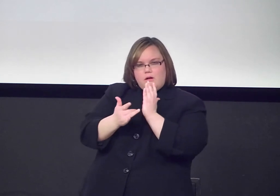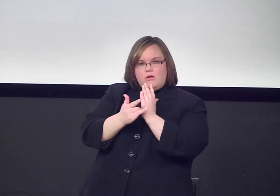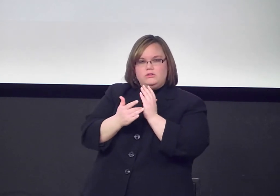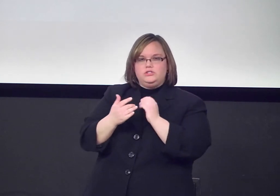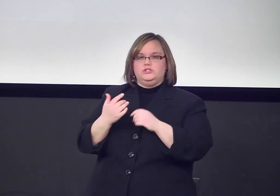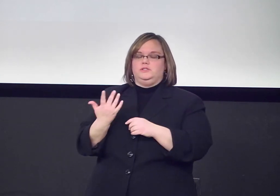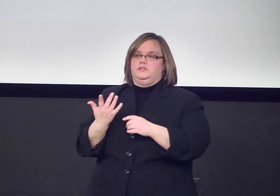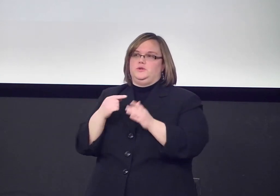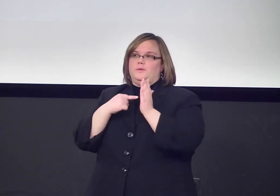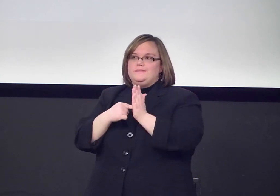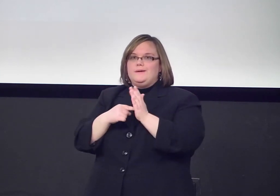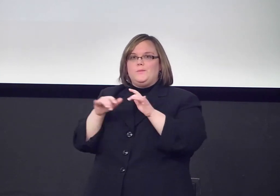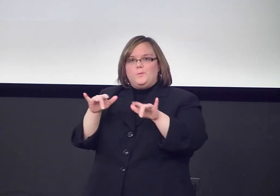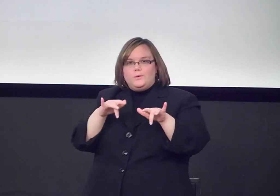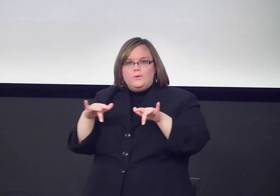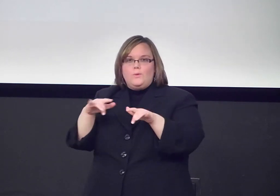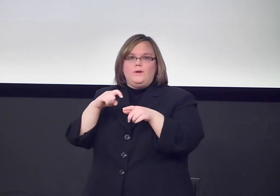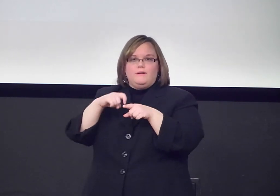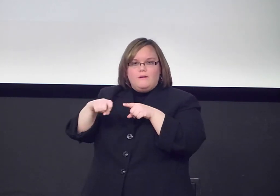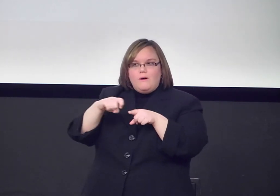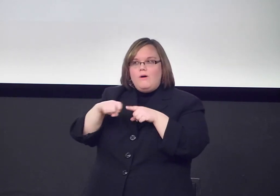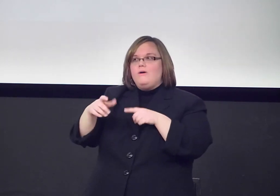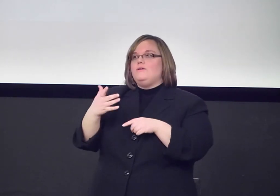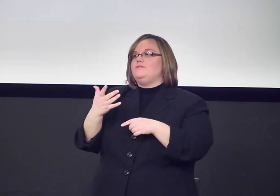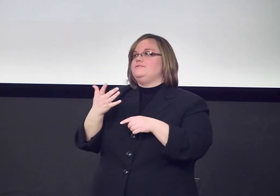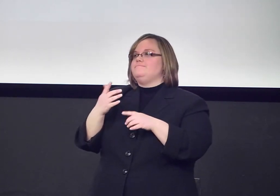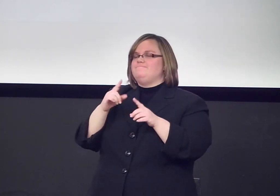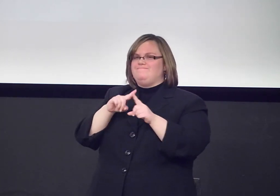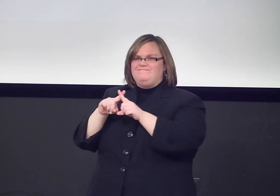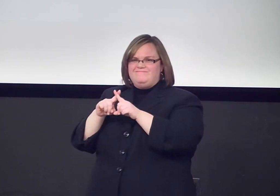And the second was managing with technology, maybe issues of